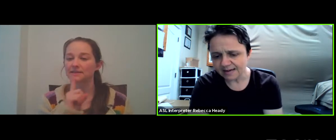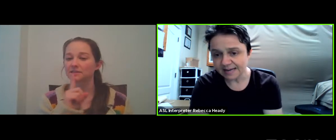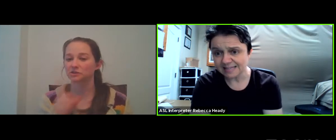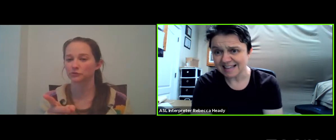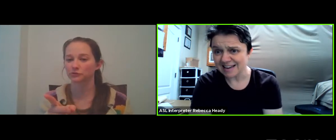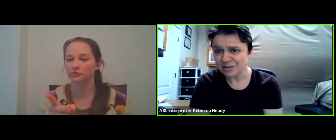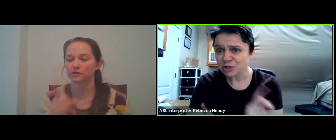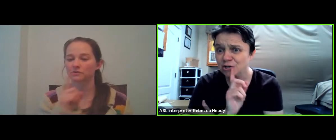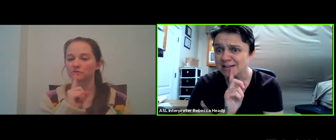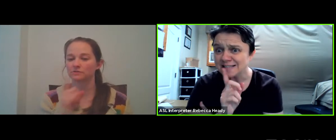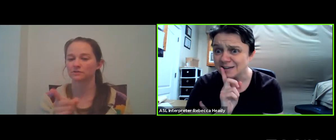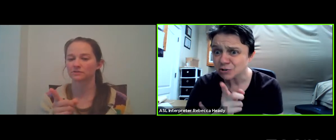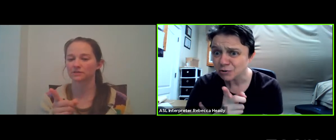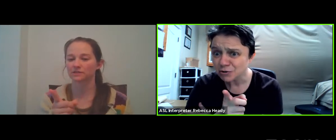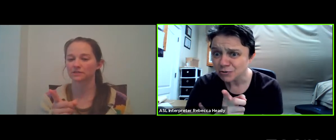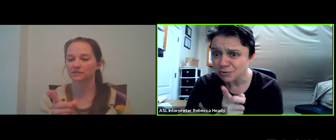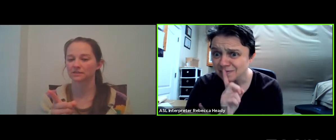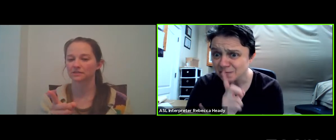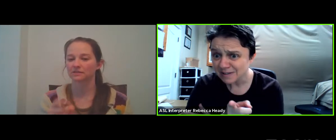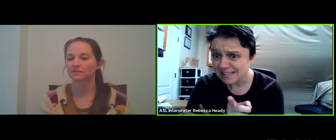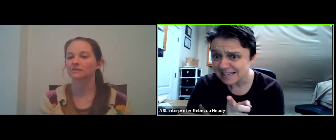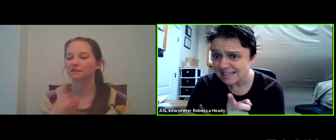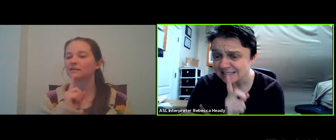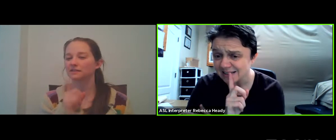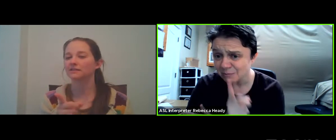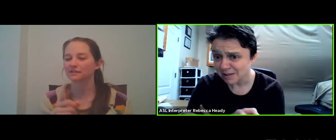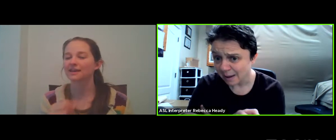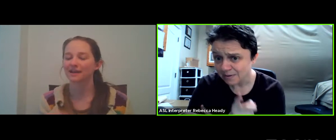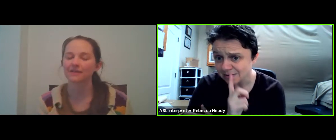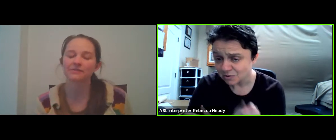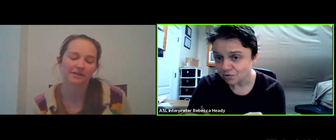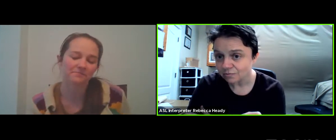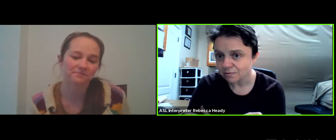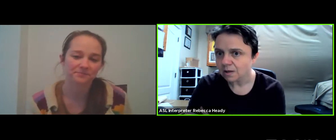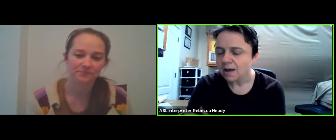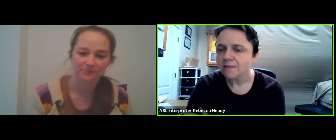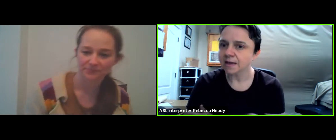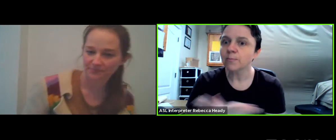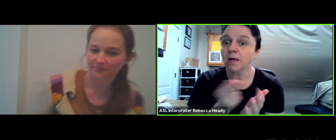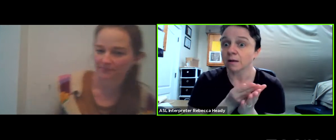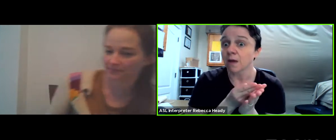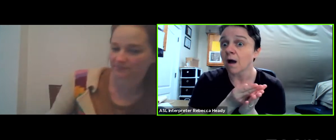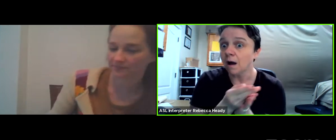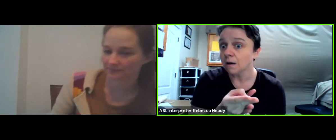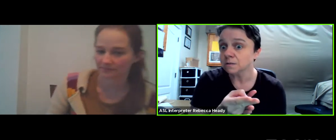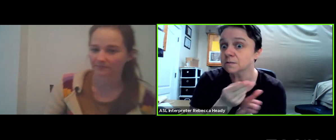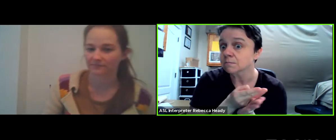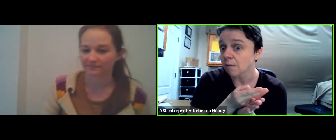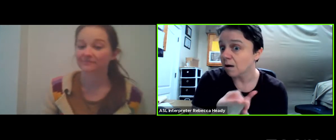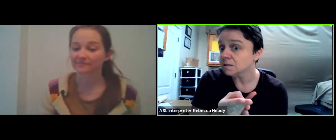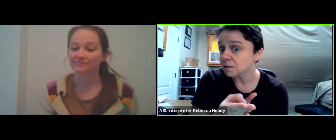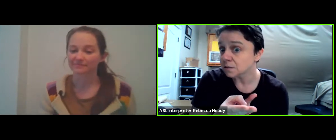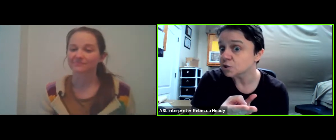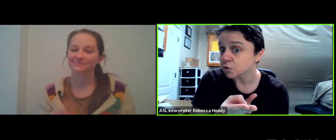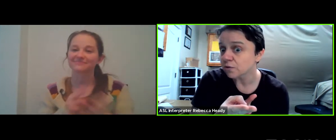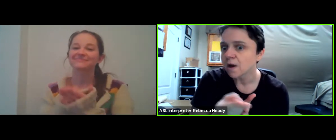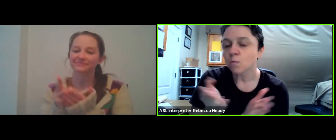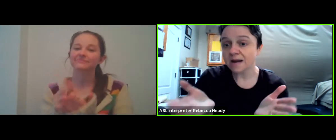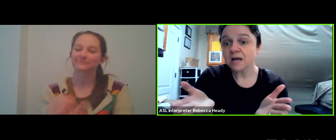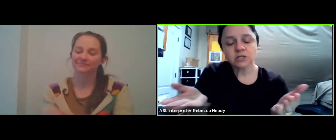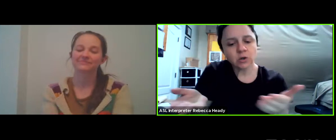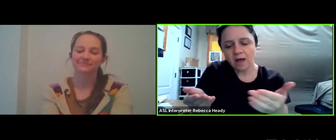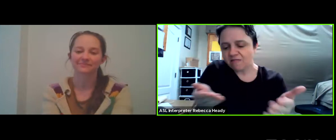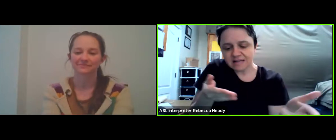Like that is true. Is that true? Like really? That really happened? Yeah. They could be like, yeah, honest, that's the